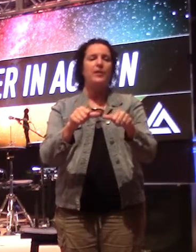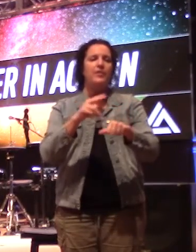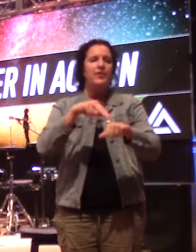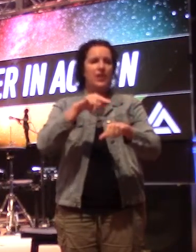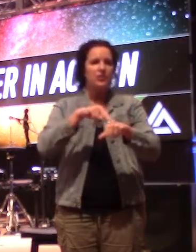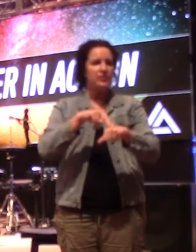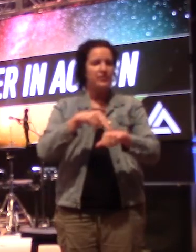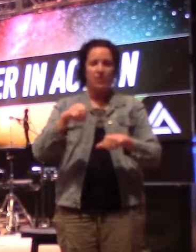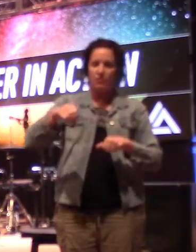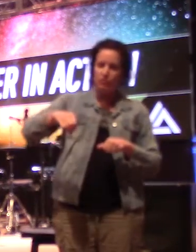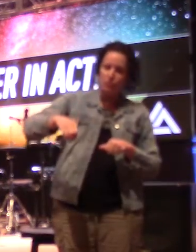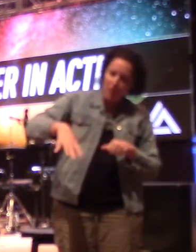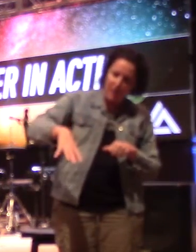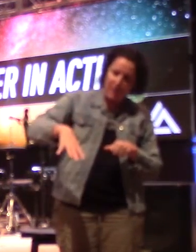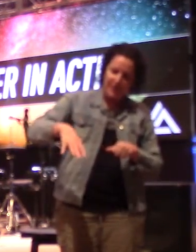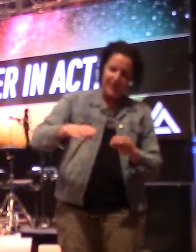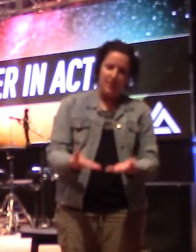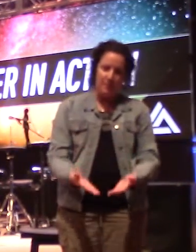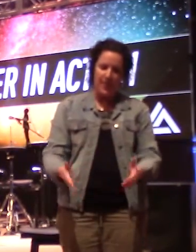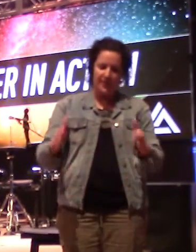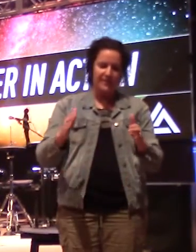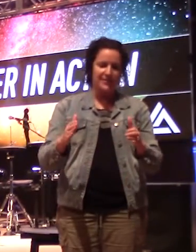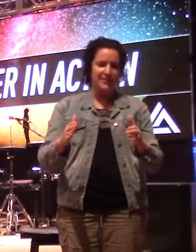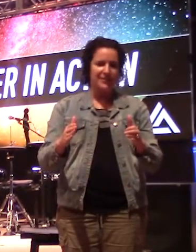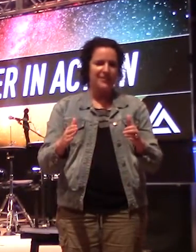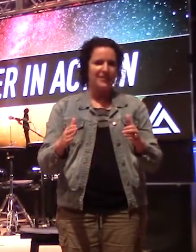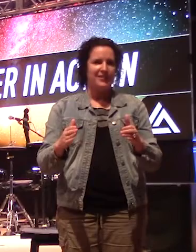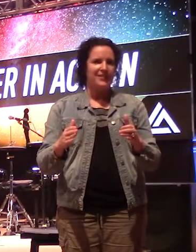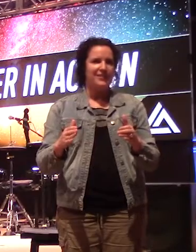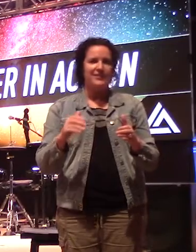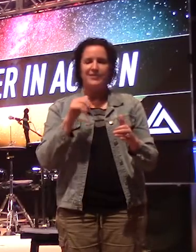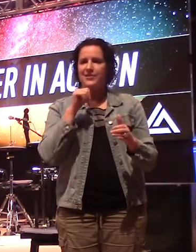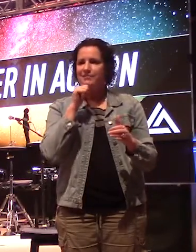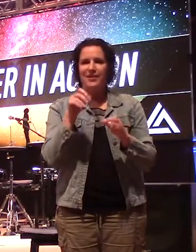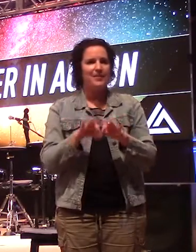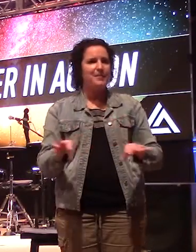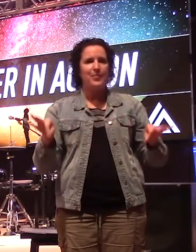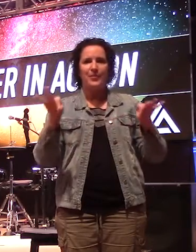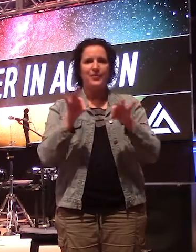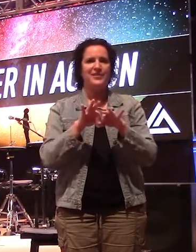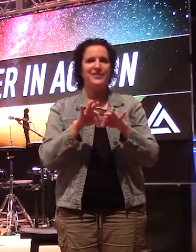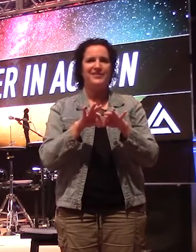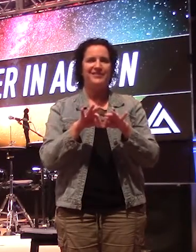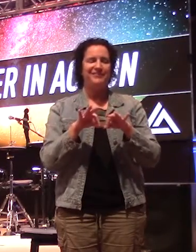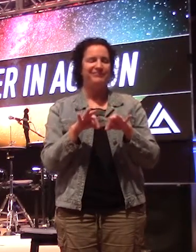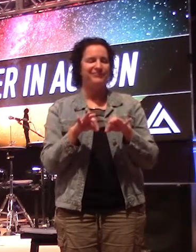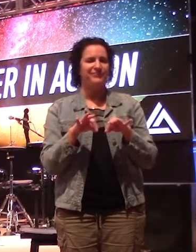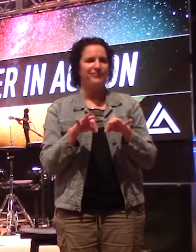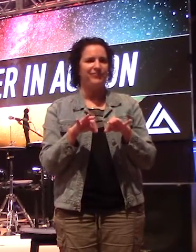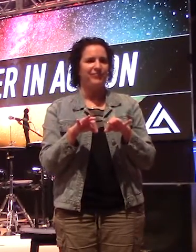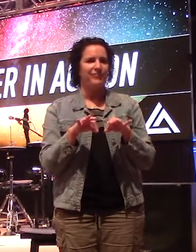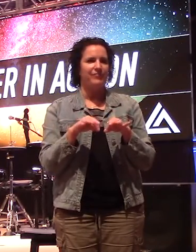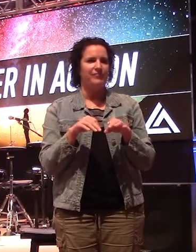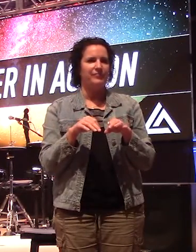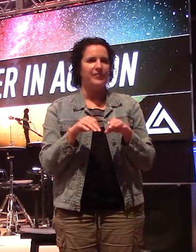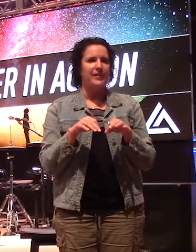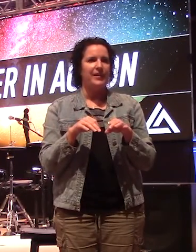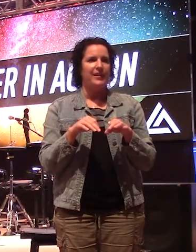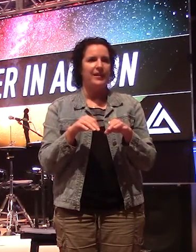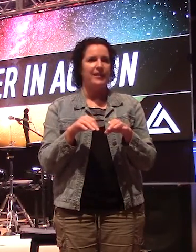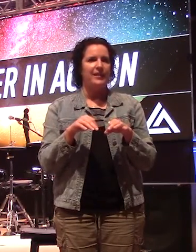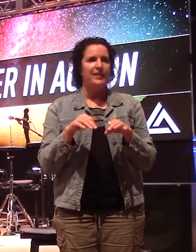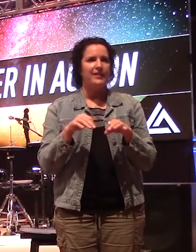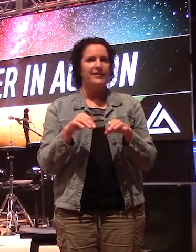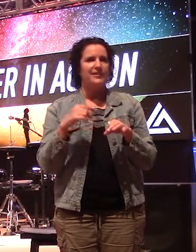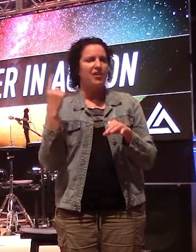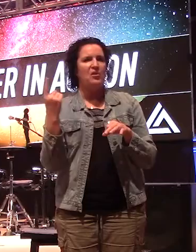bucket, a speck of dust on God's scale. The earth weighs 6 sextillion metric tons. And it's just a speck